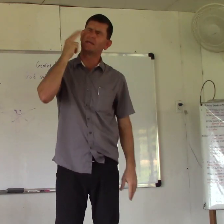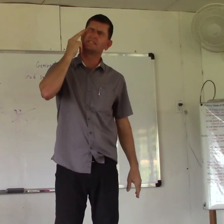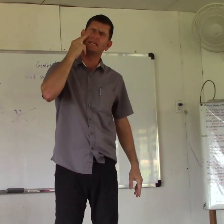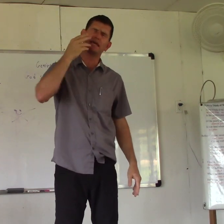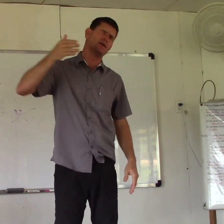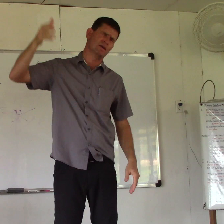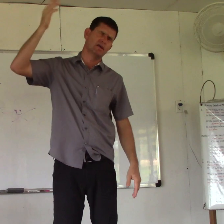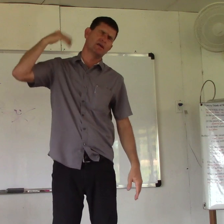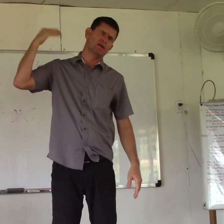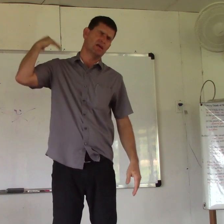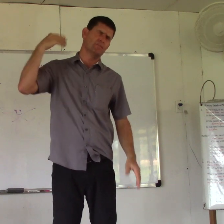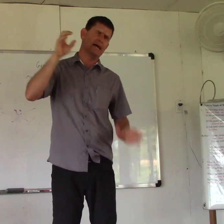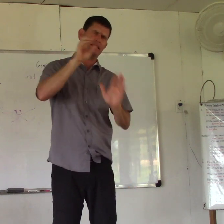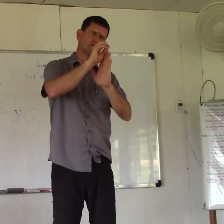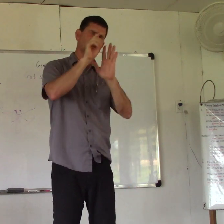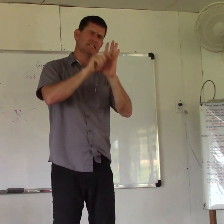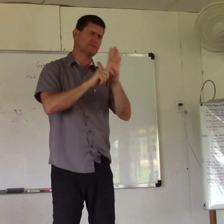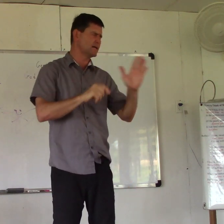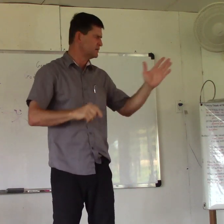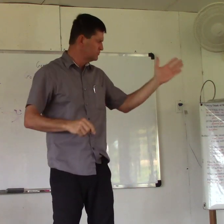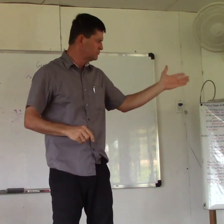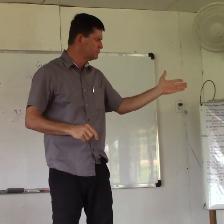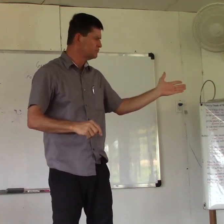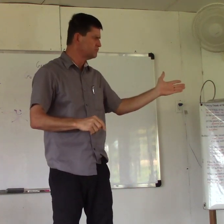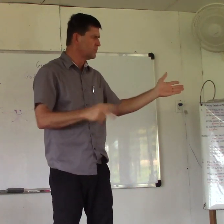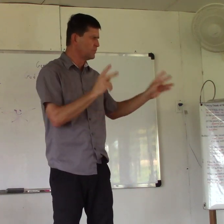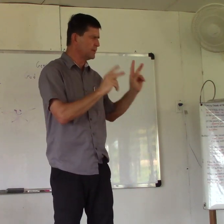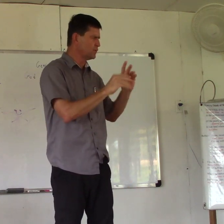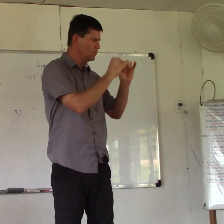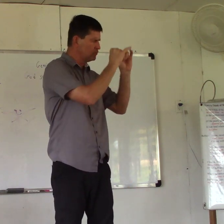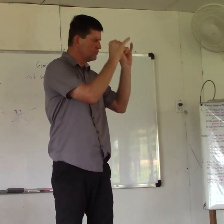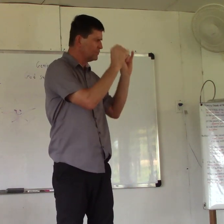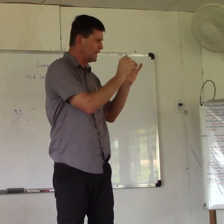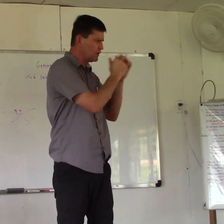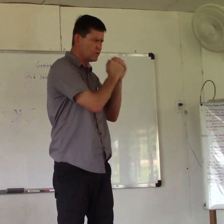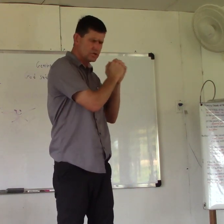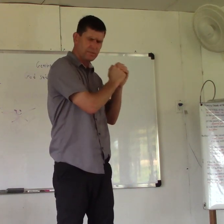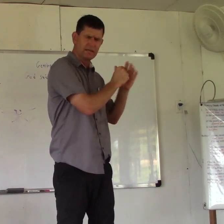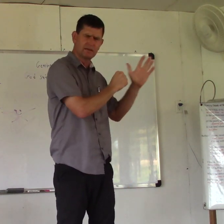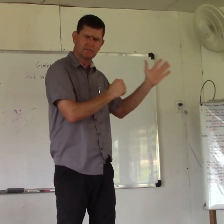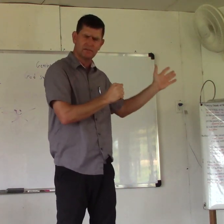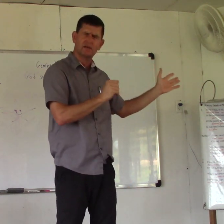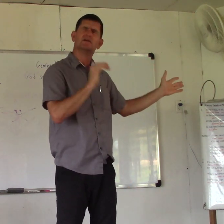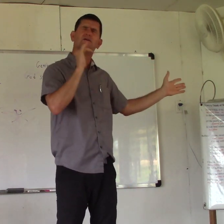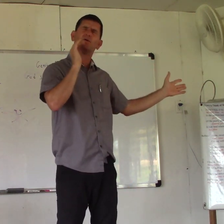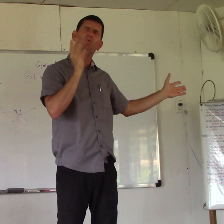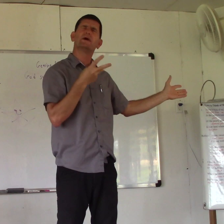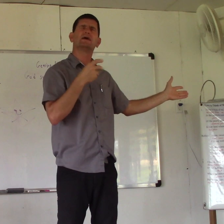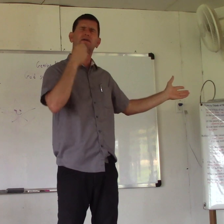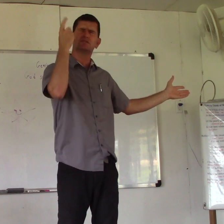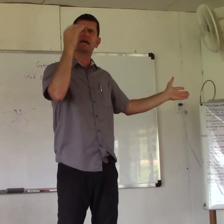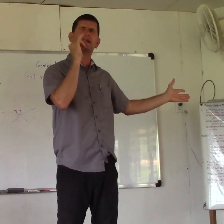see back in the Old Testament, people are worshiping. We stand